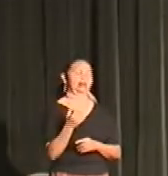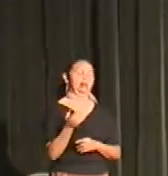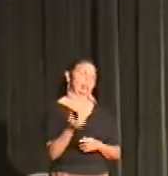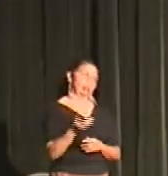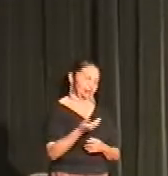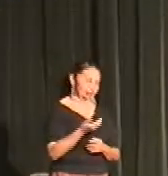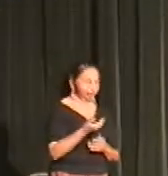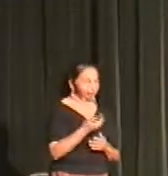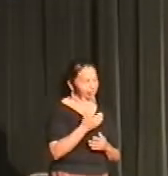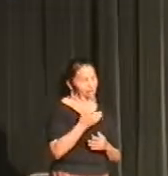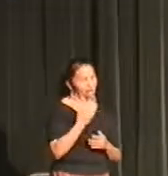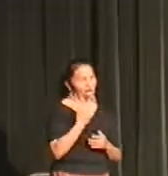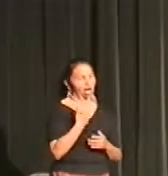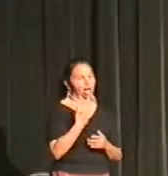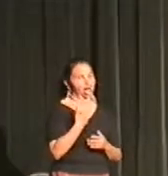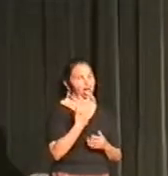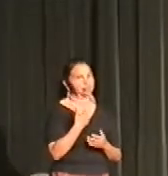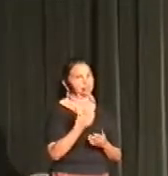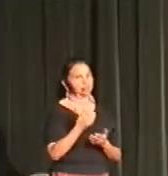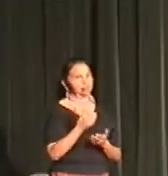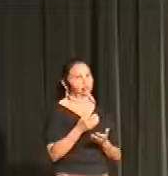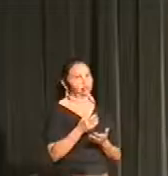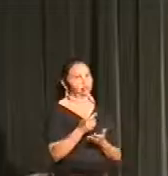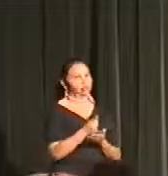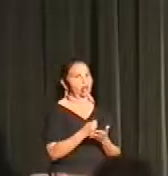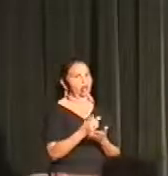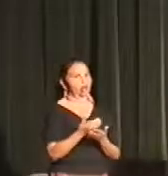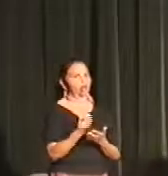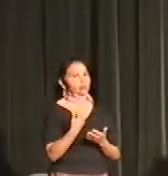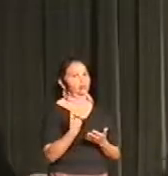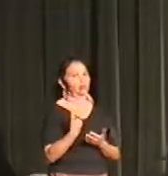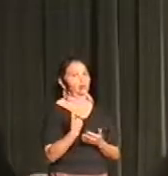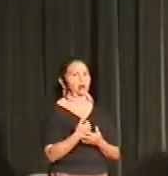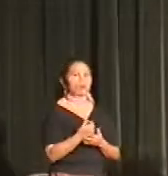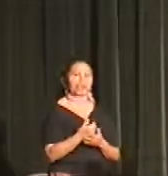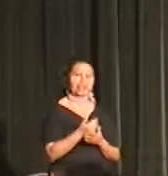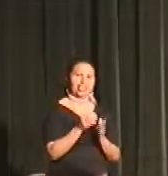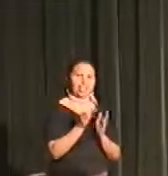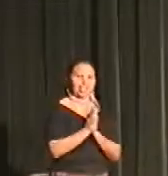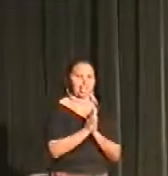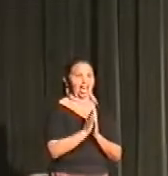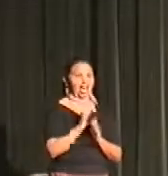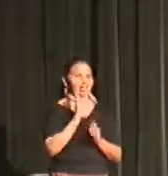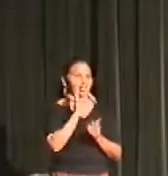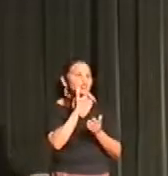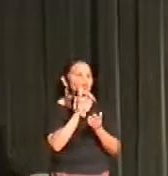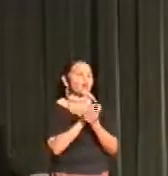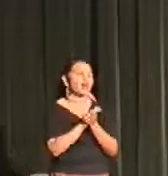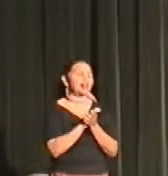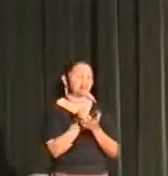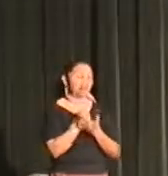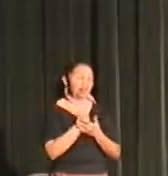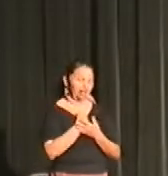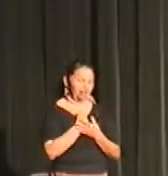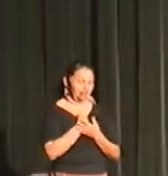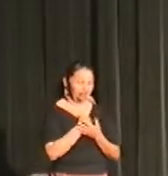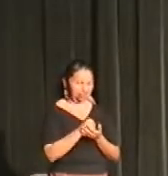had been an accountant, and John asked him and his wife, Helen, could help me learn how to be a